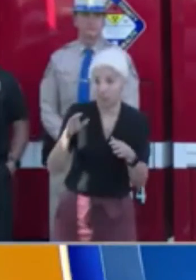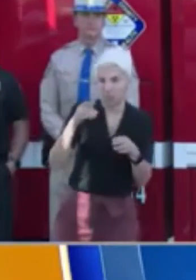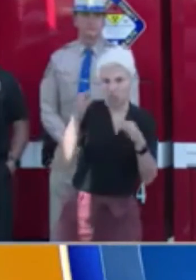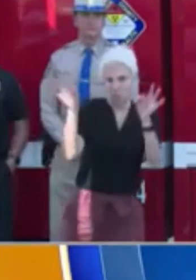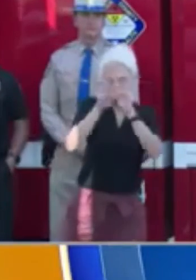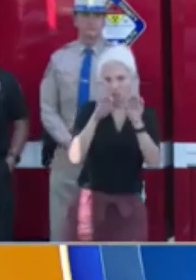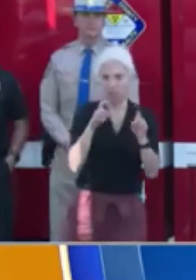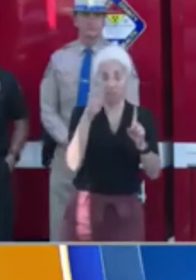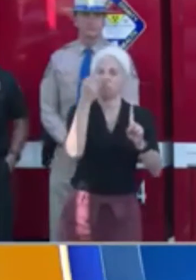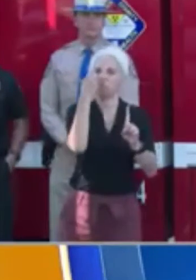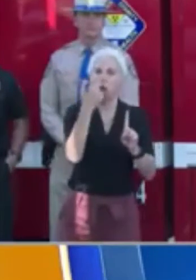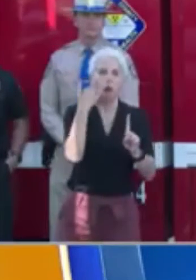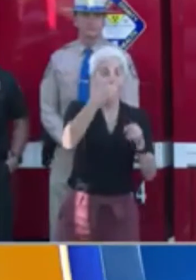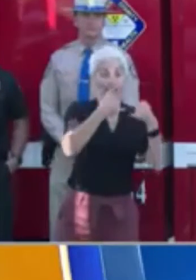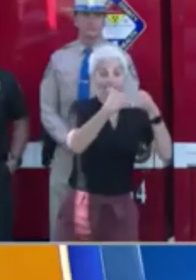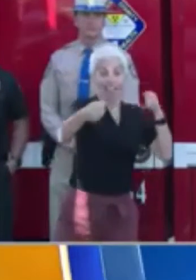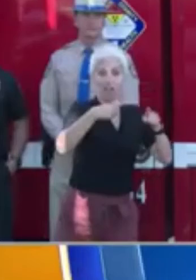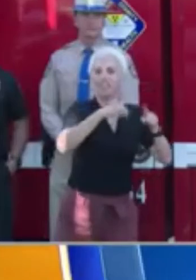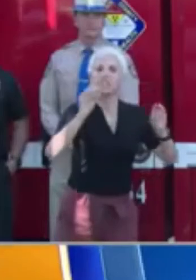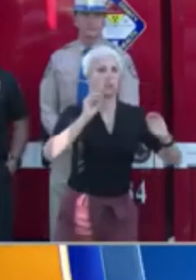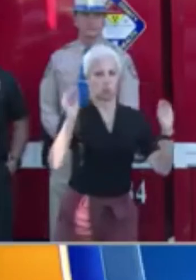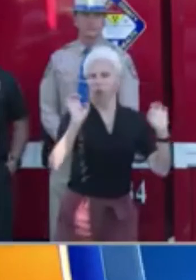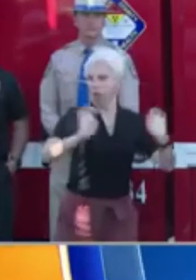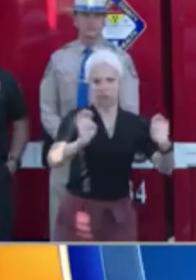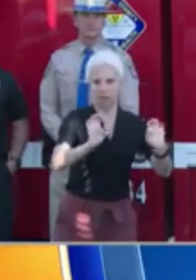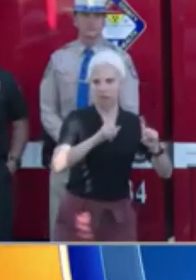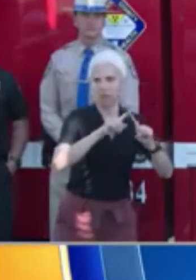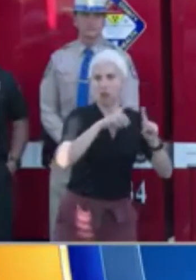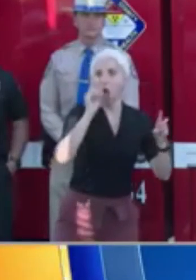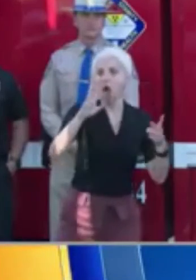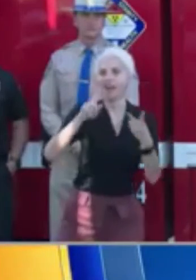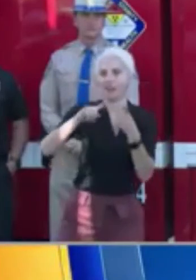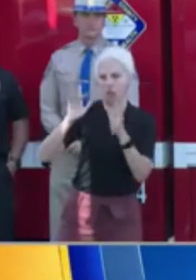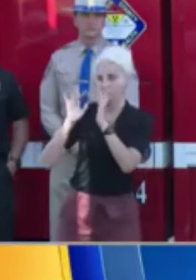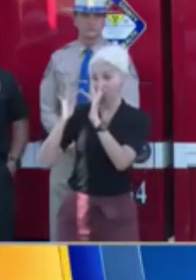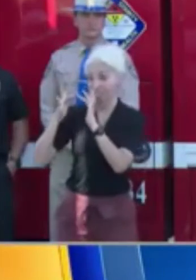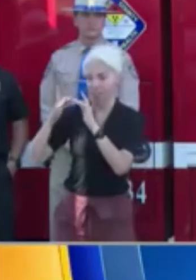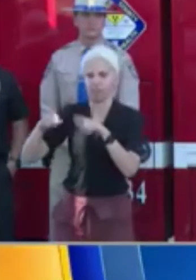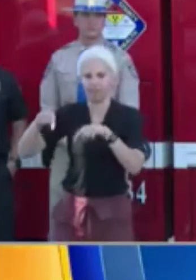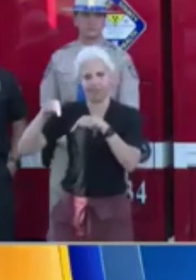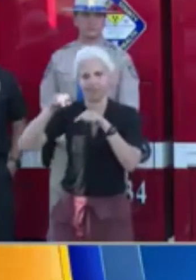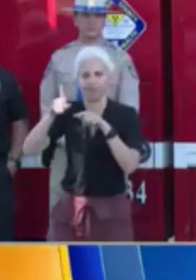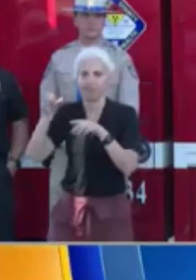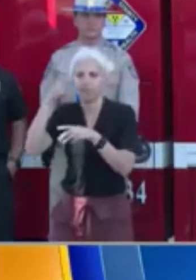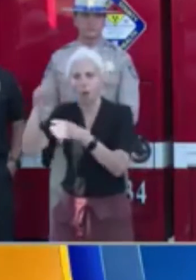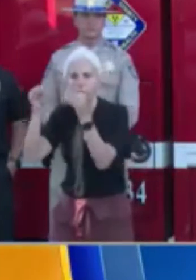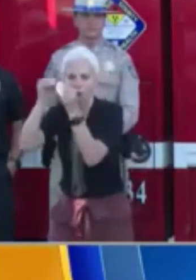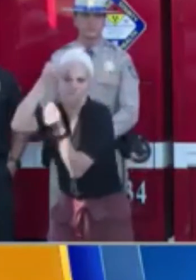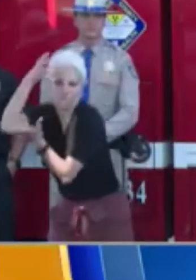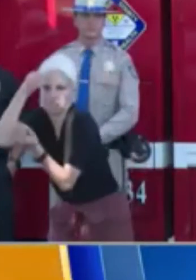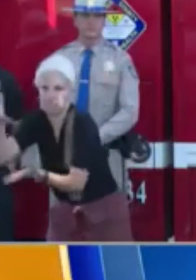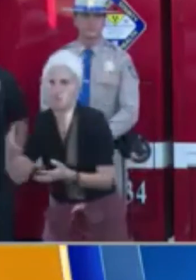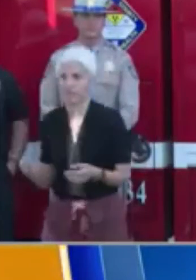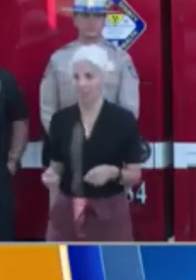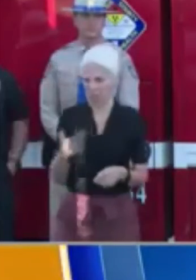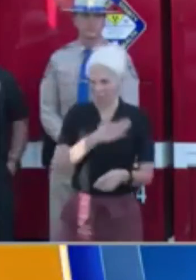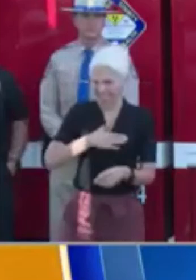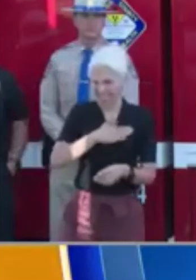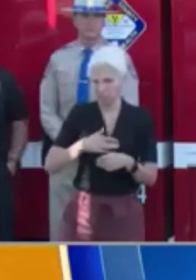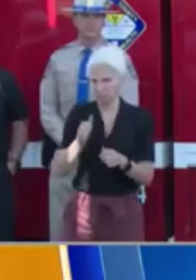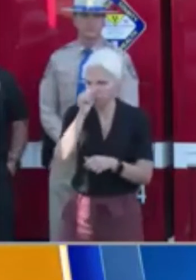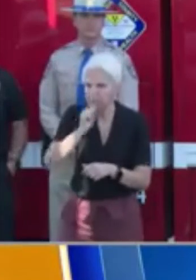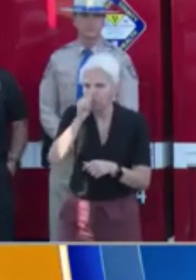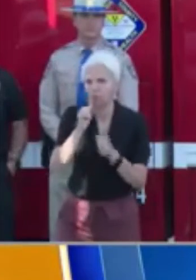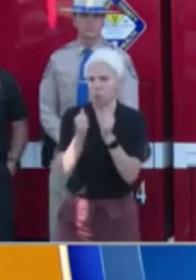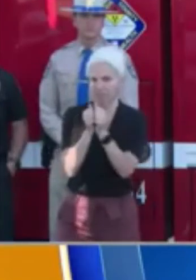number, or you can find the information for evacuation sites online. Other than that, we just ask everyone to please be patient, please be